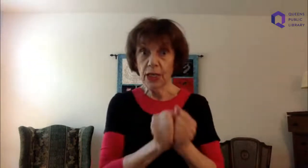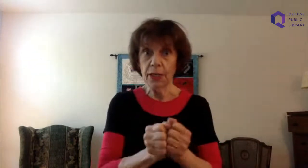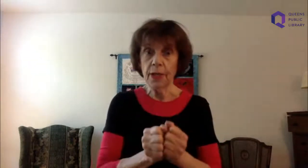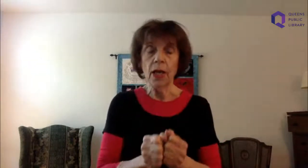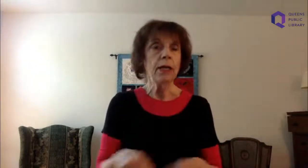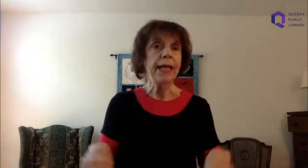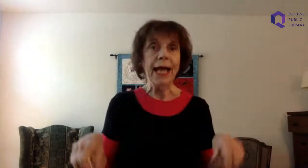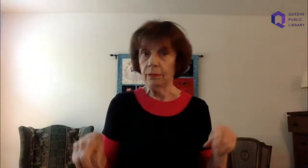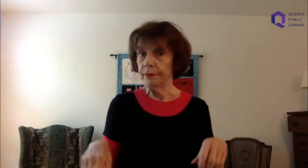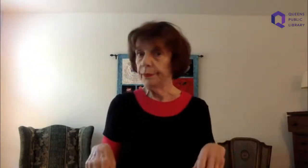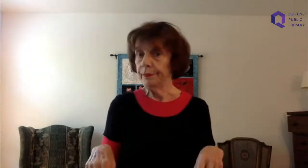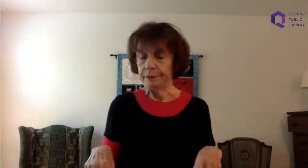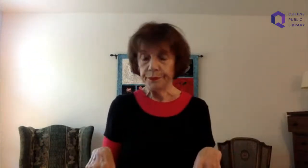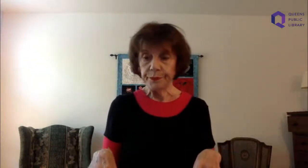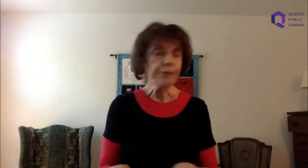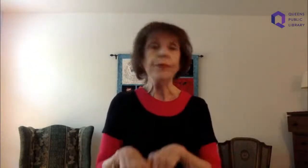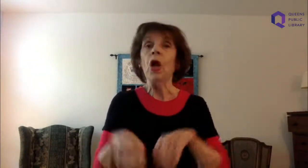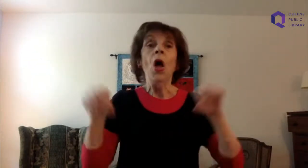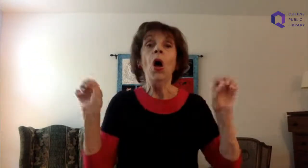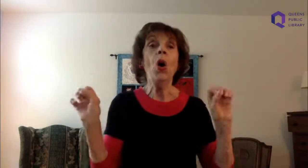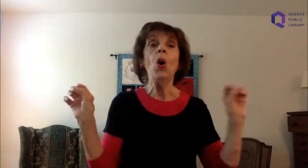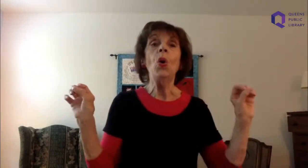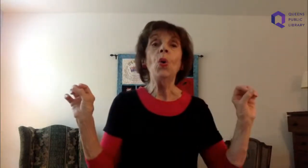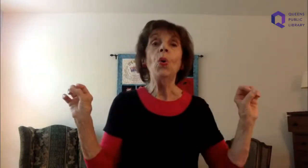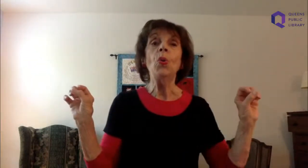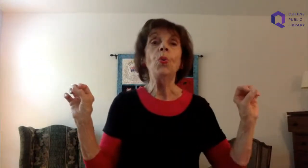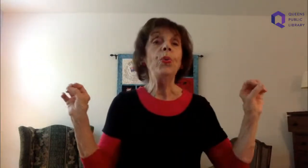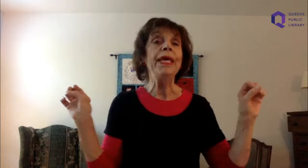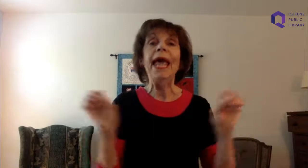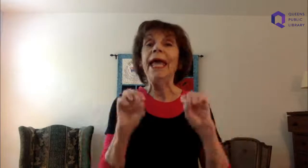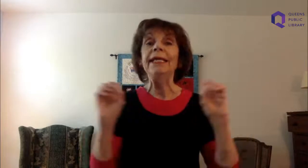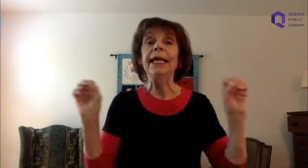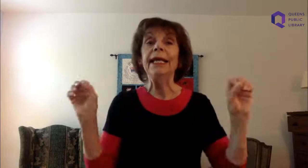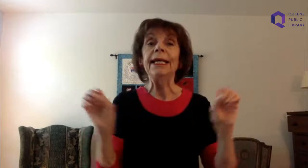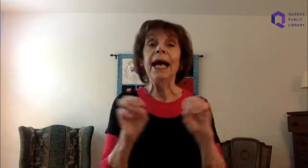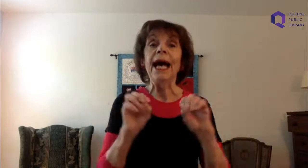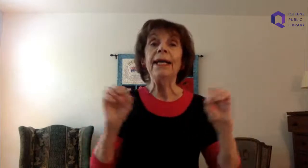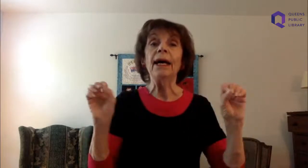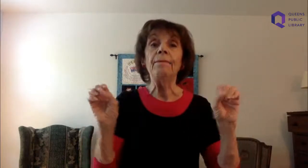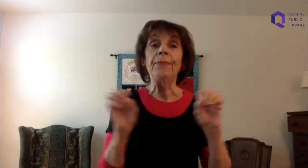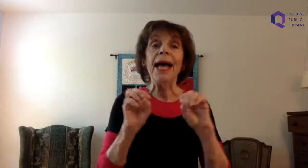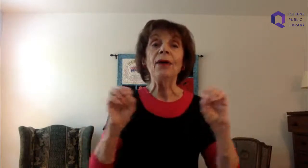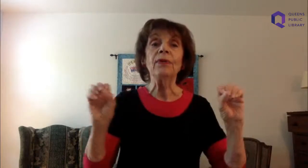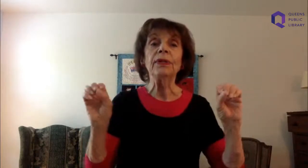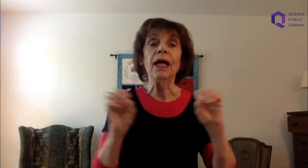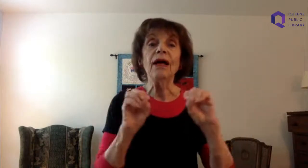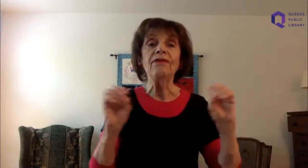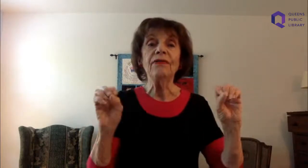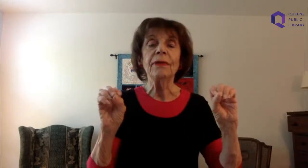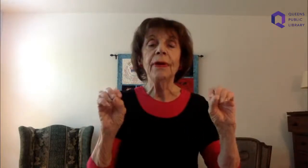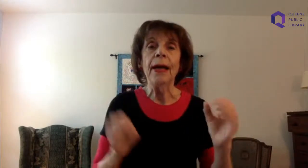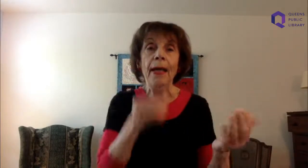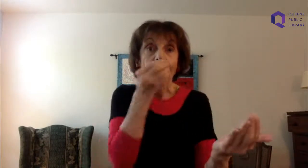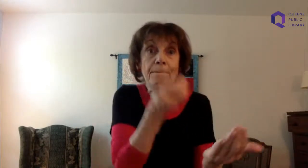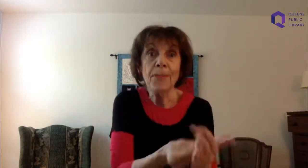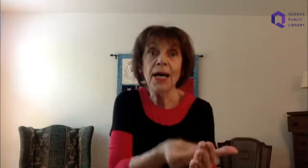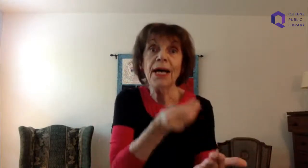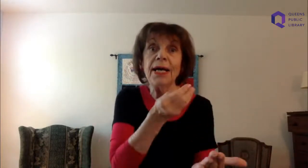side. Now, oh, we ain't got a barrel of